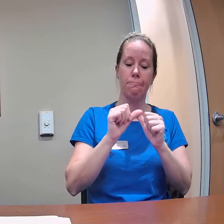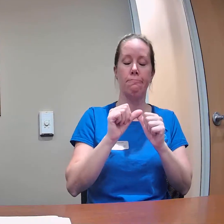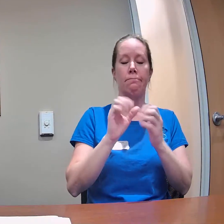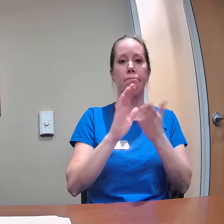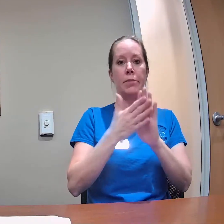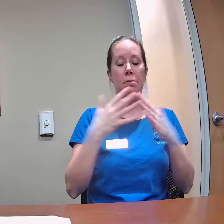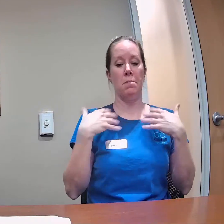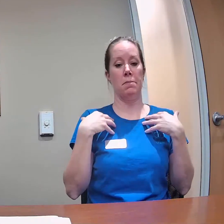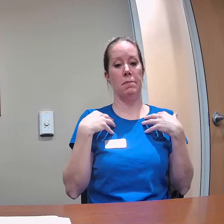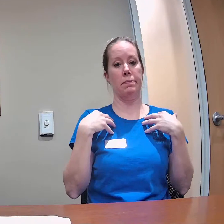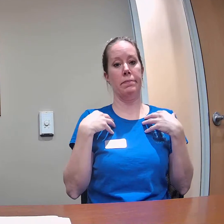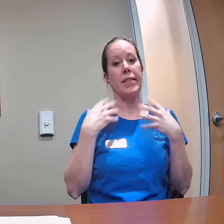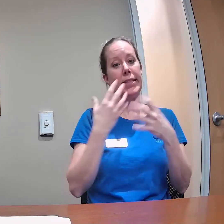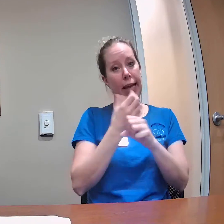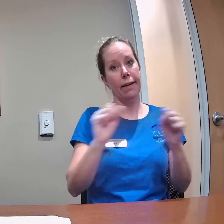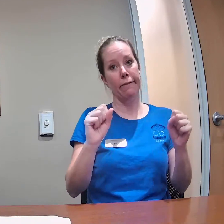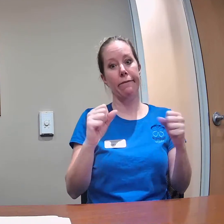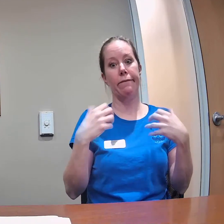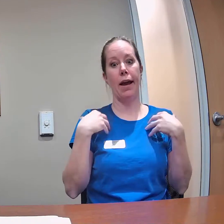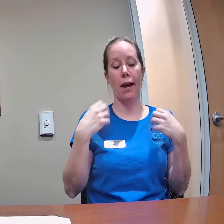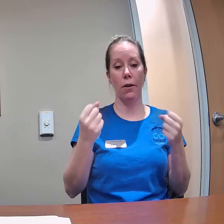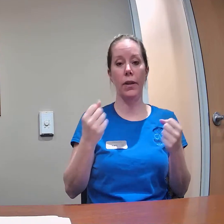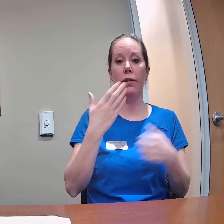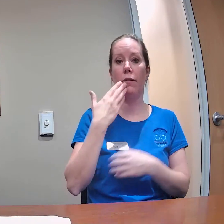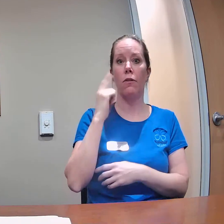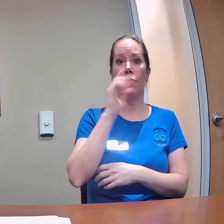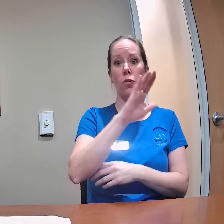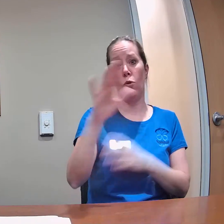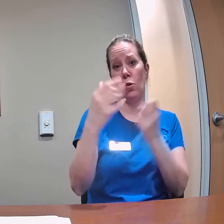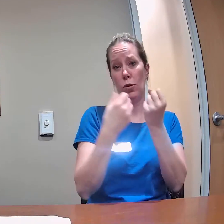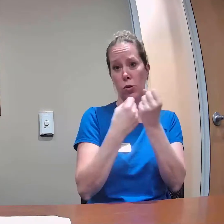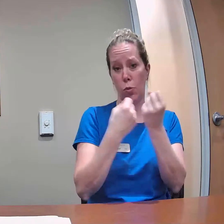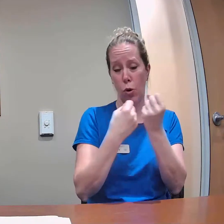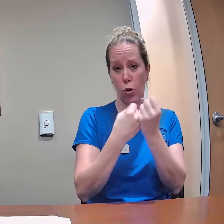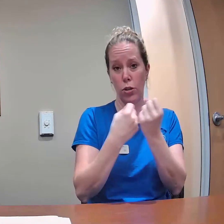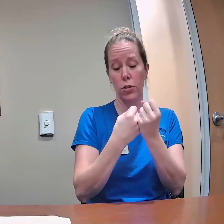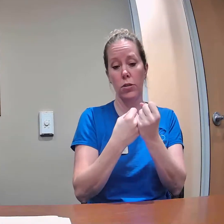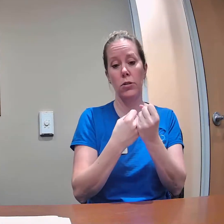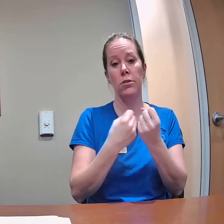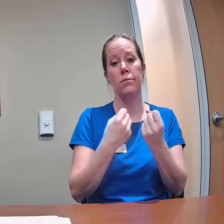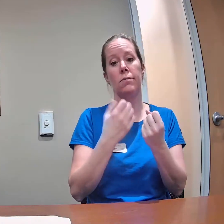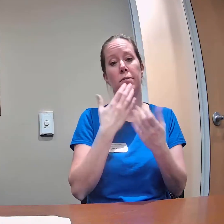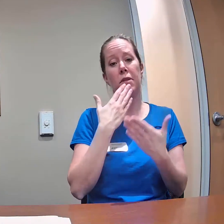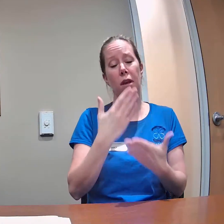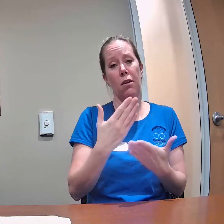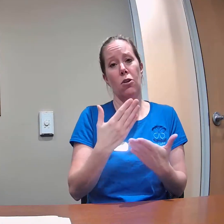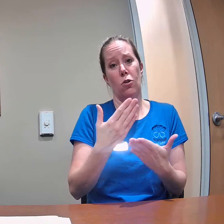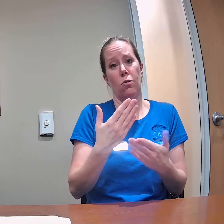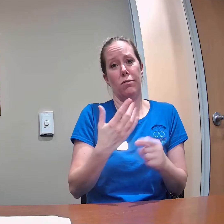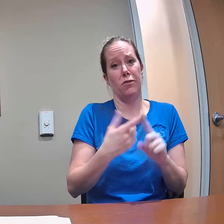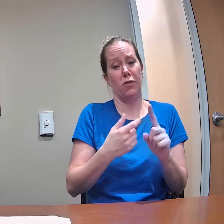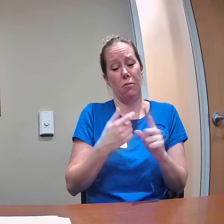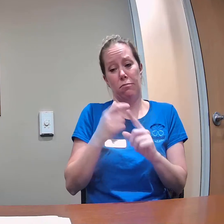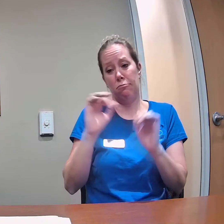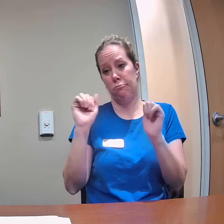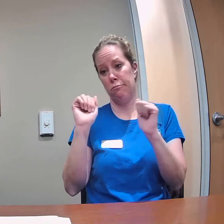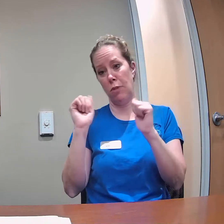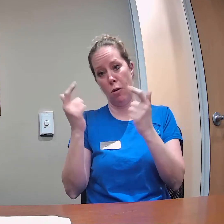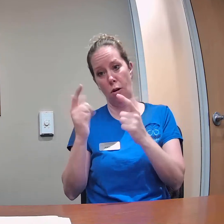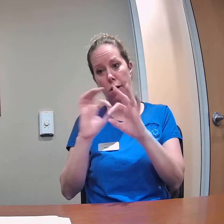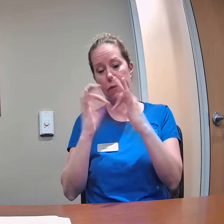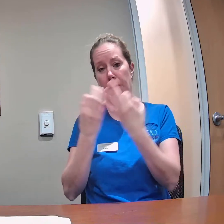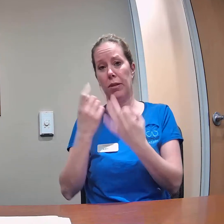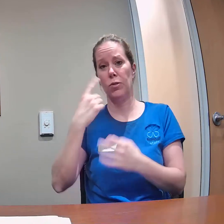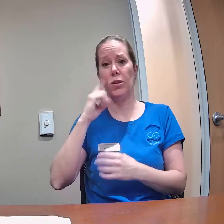Thank you for your support from all of the staff here and from the residents. Just thank you to the families. You guys